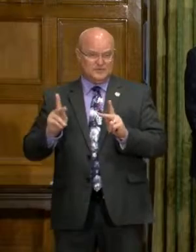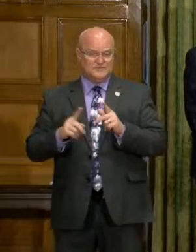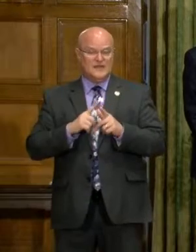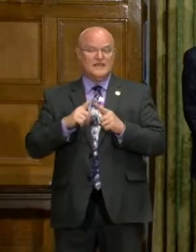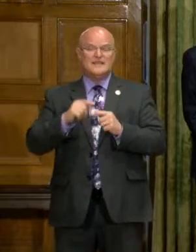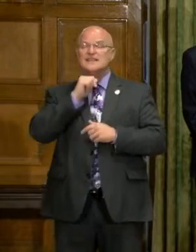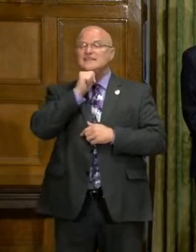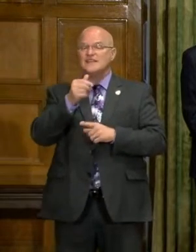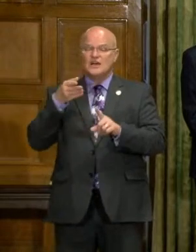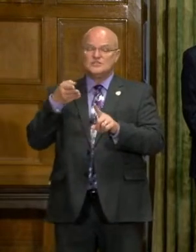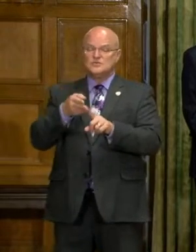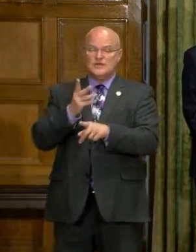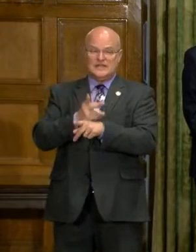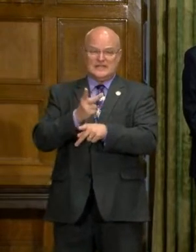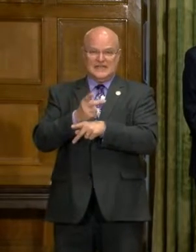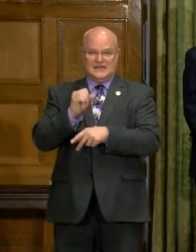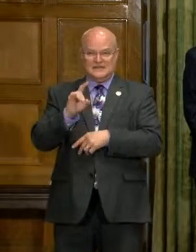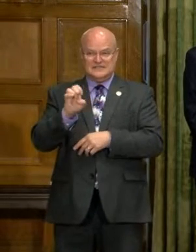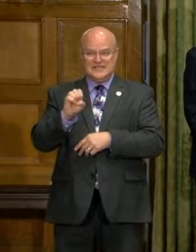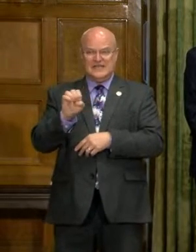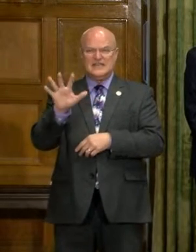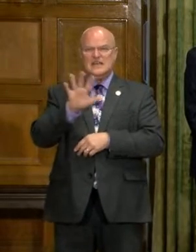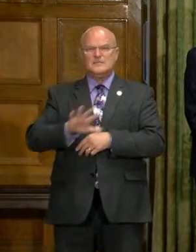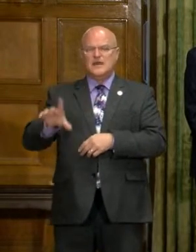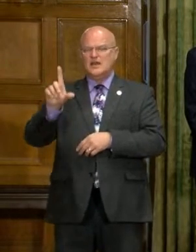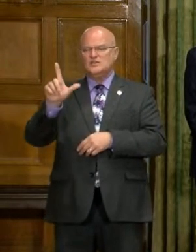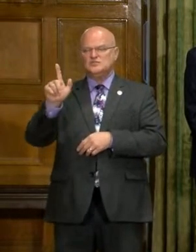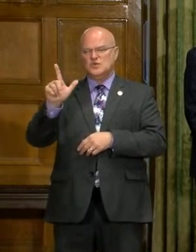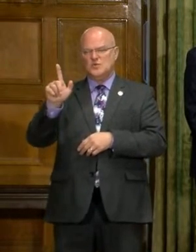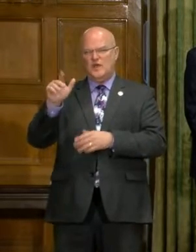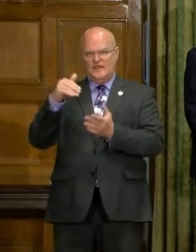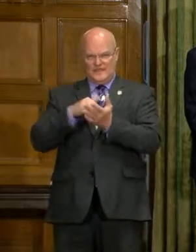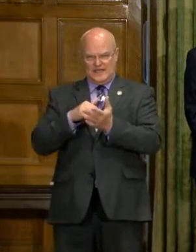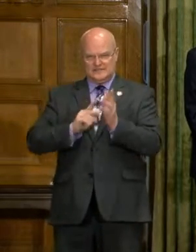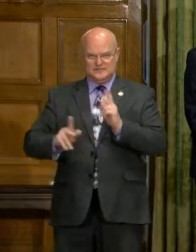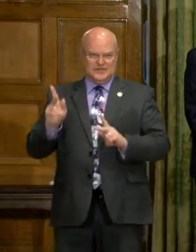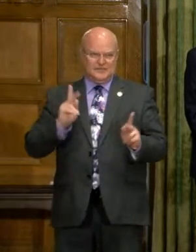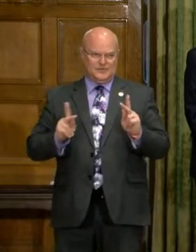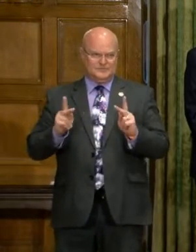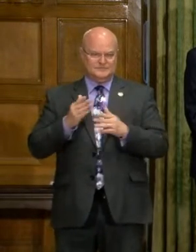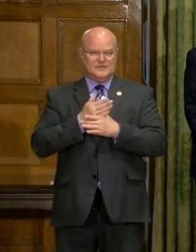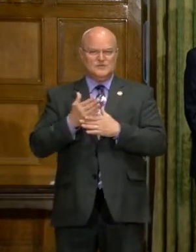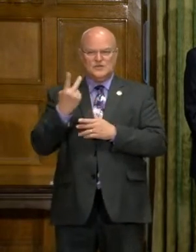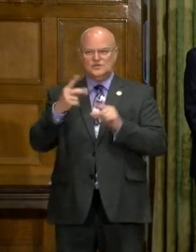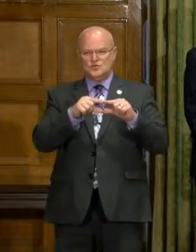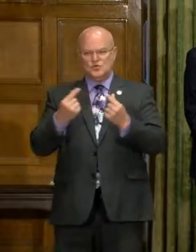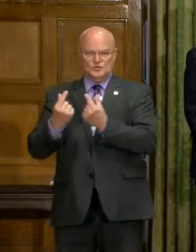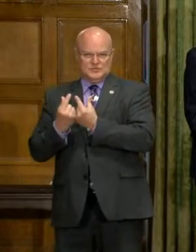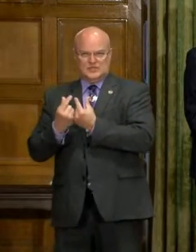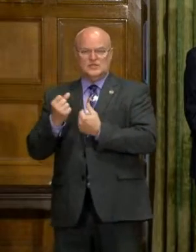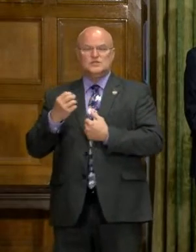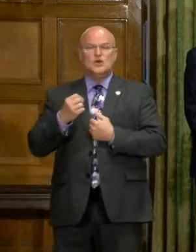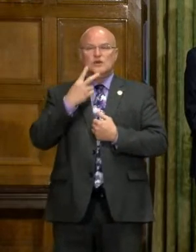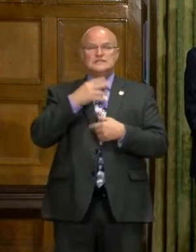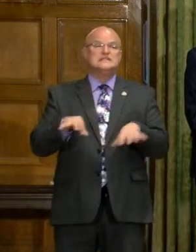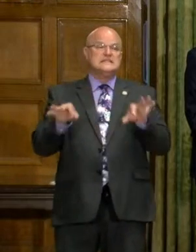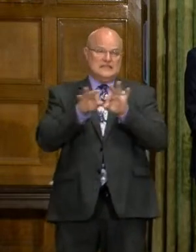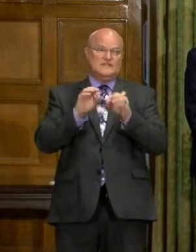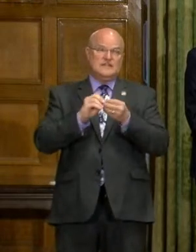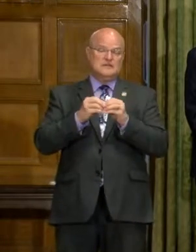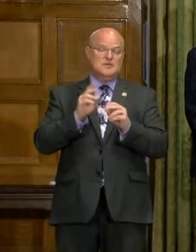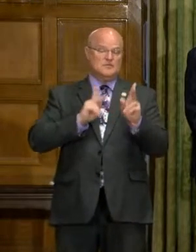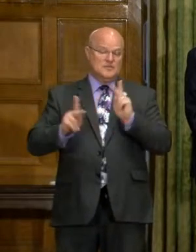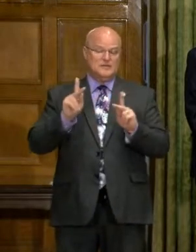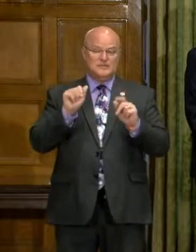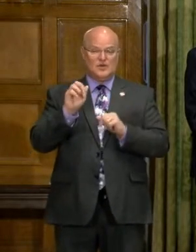then the non-direct care side, it ends up being about 21,000 people between the two groups. So it is a significant number